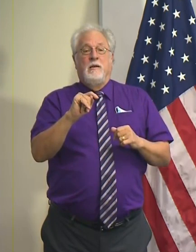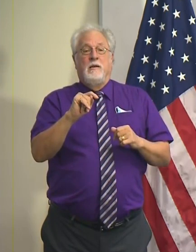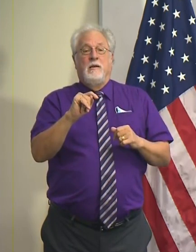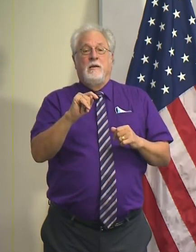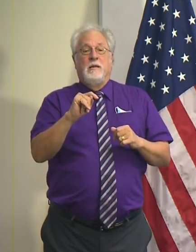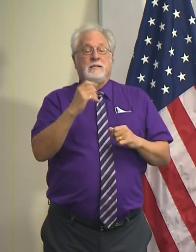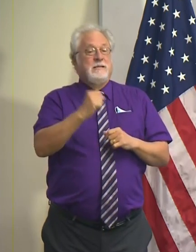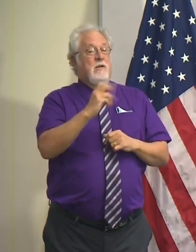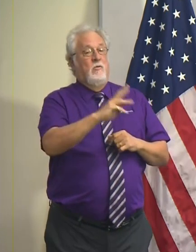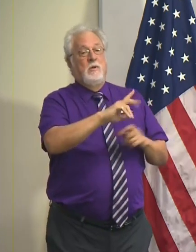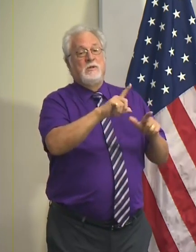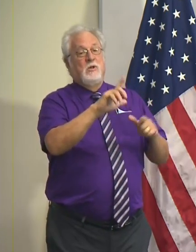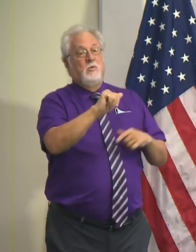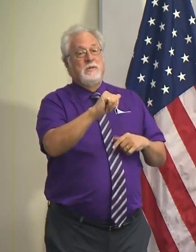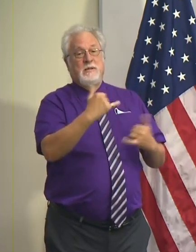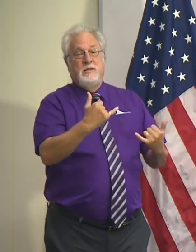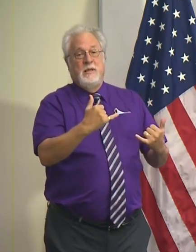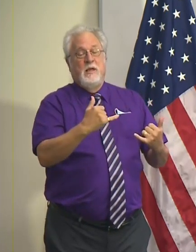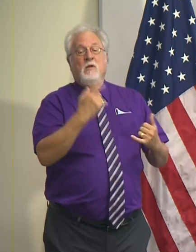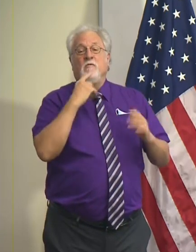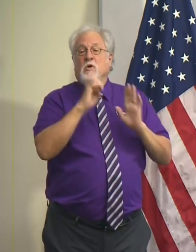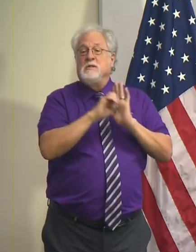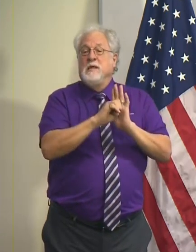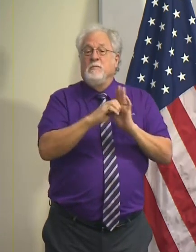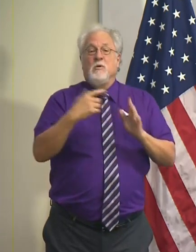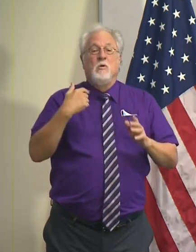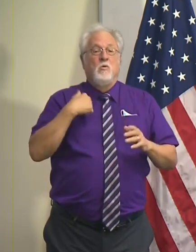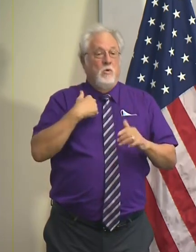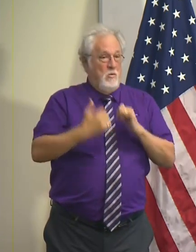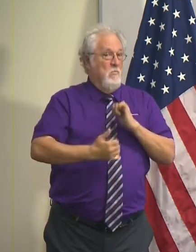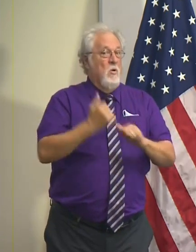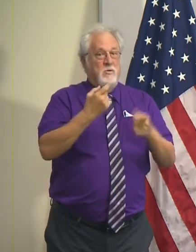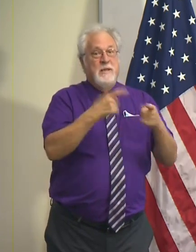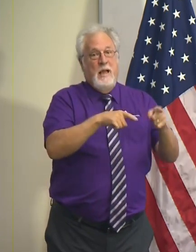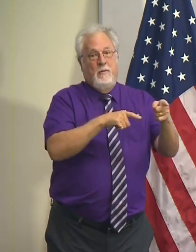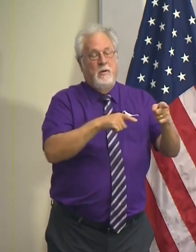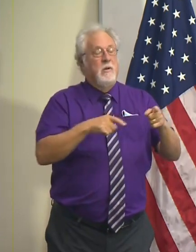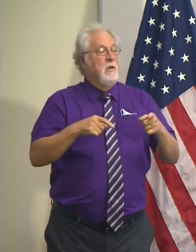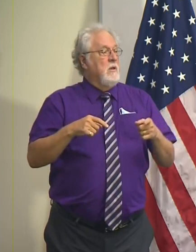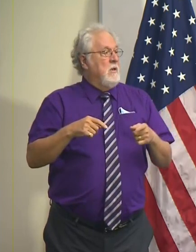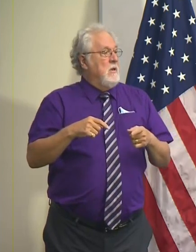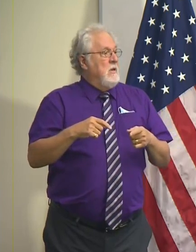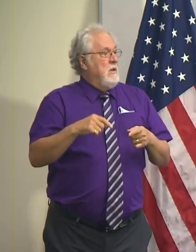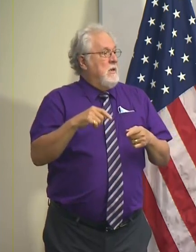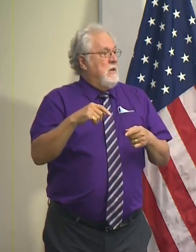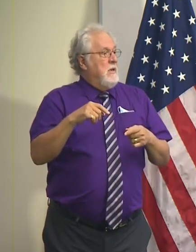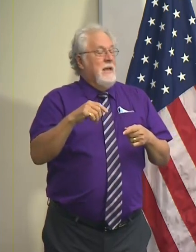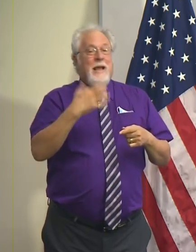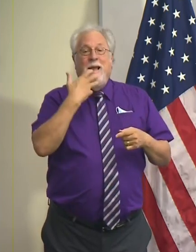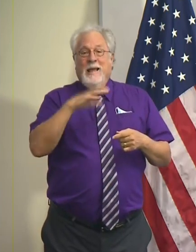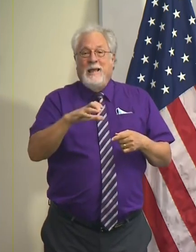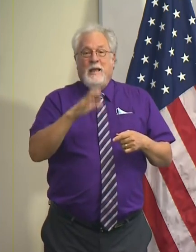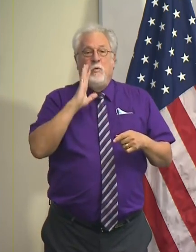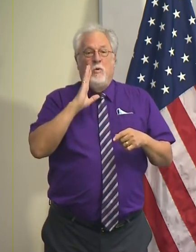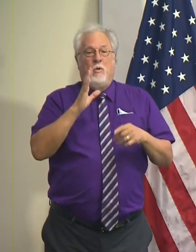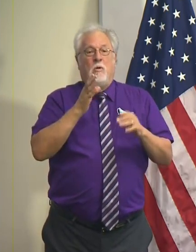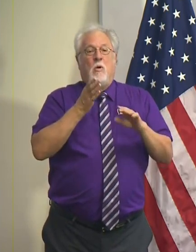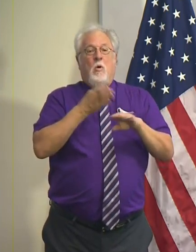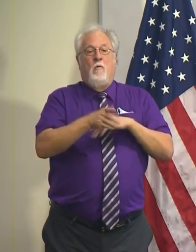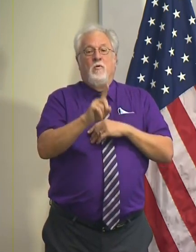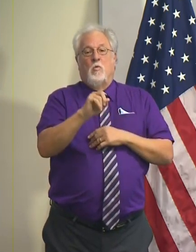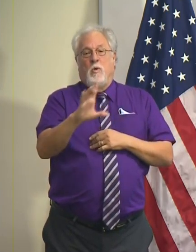In the southwest Louisiana today, for example, where most of this is happening, the heat index is going to be well over 100